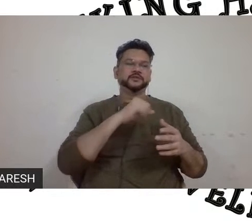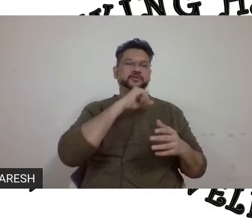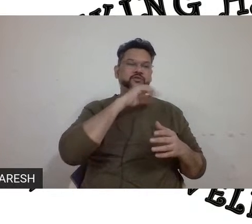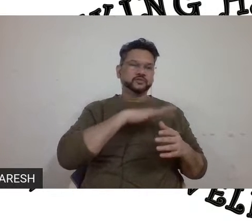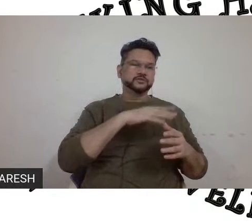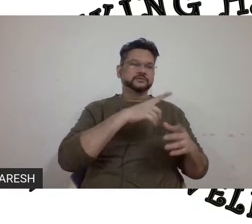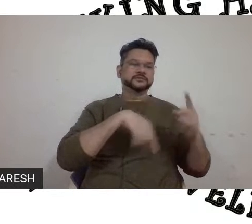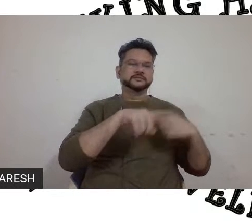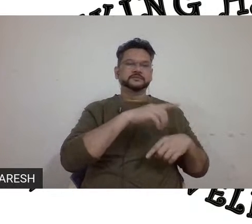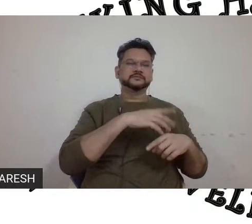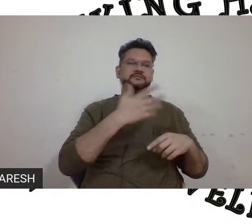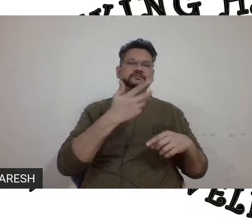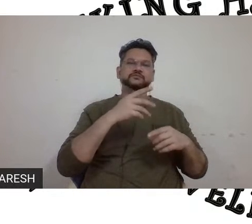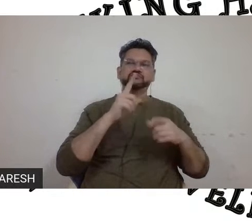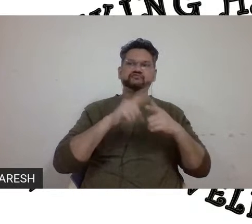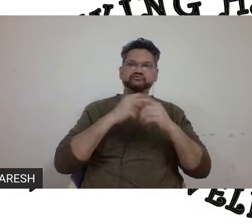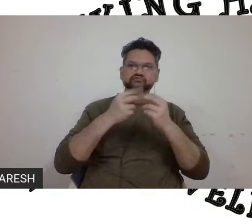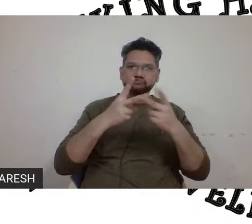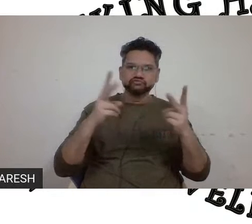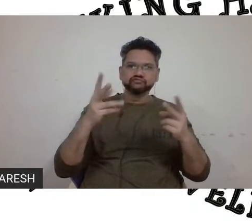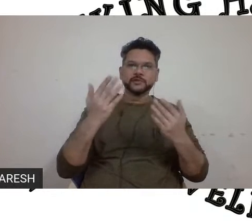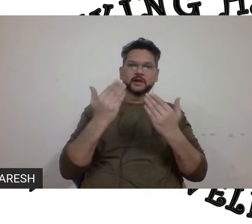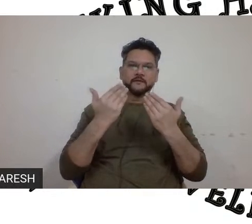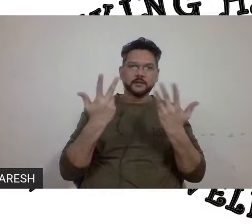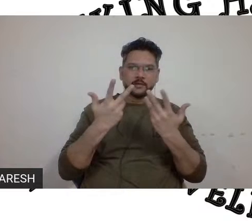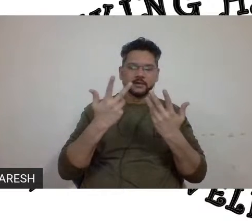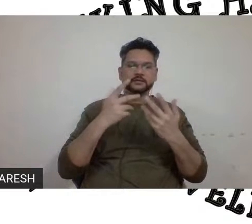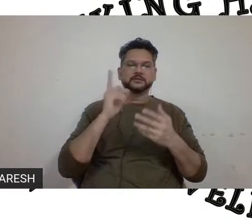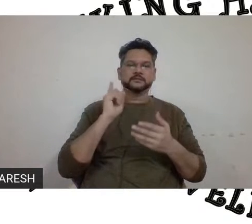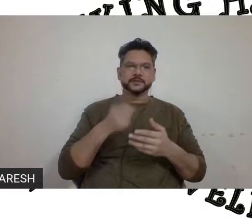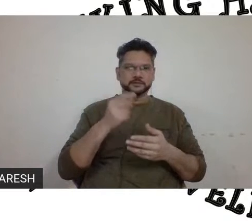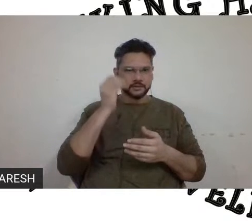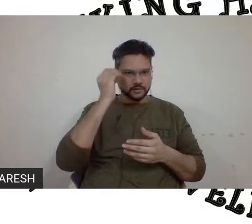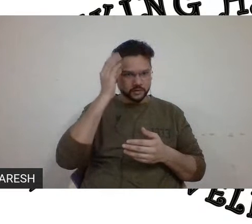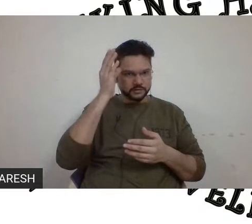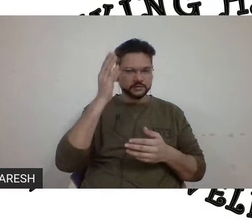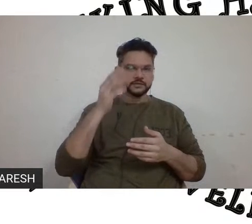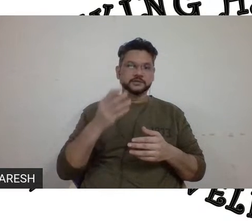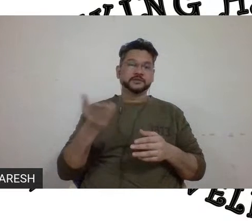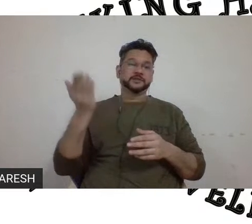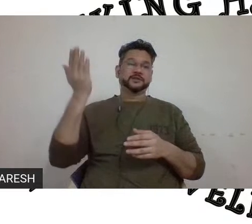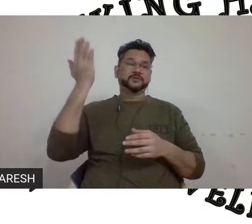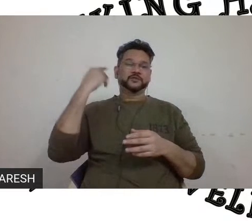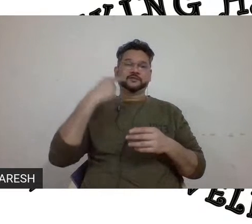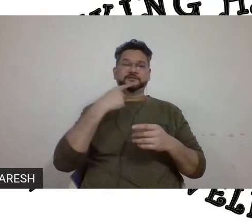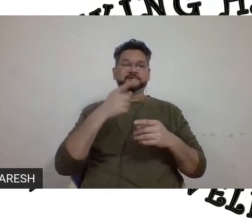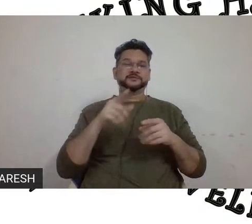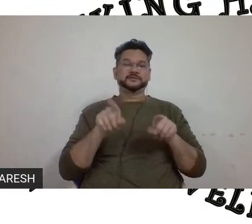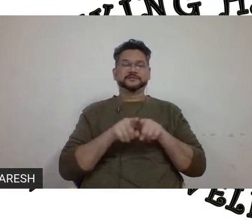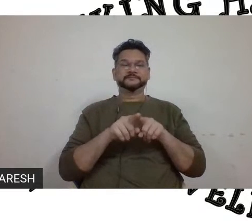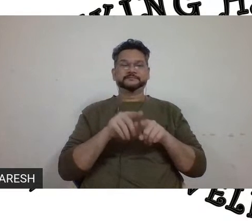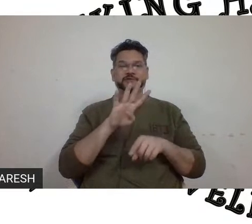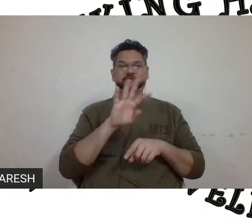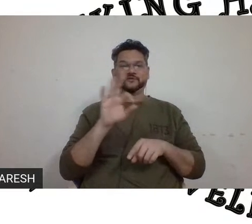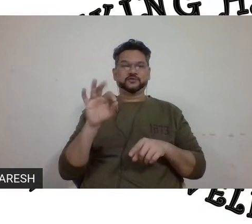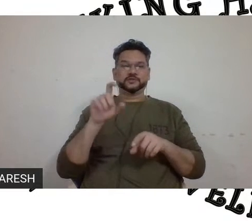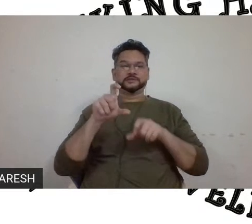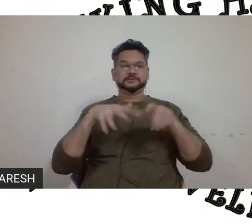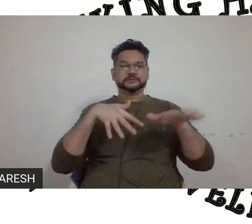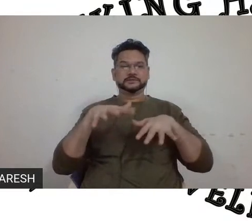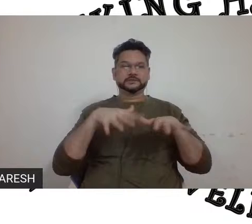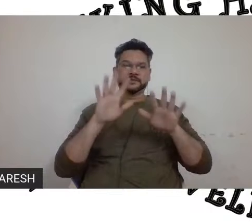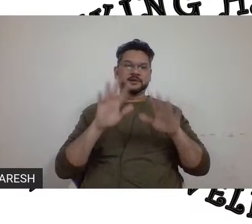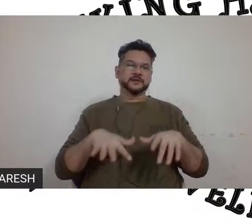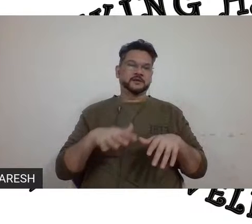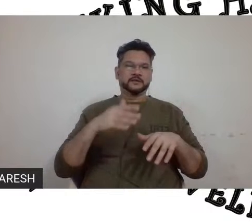the pan-India geography, as I was talking about that we have around 400 cities where we have opportunities. If you scan